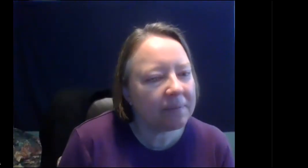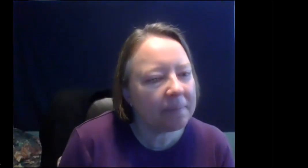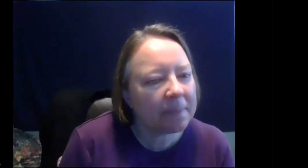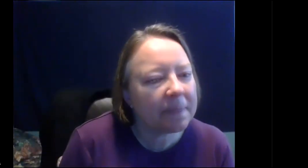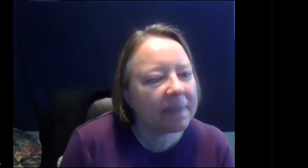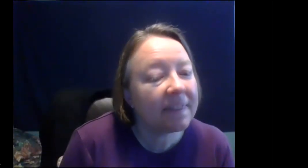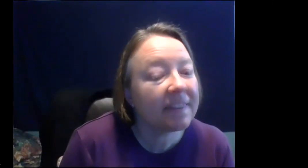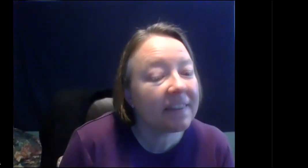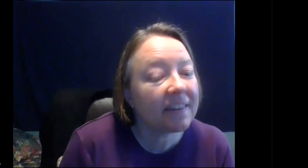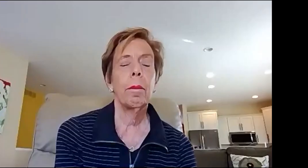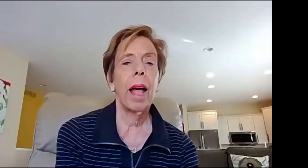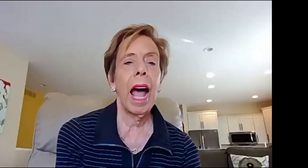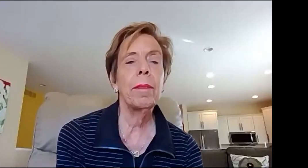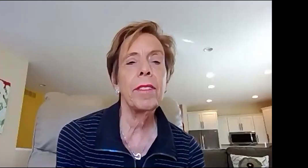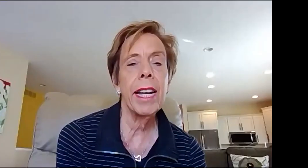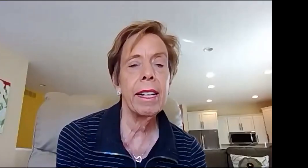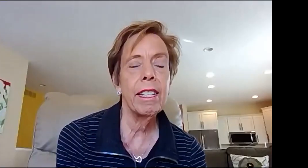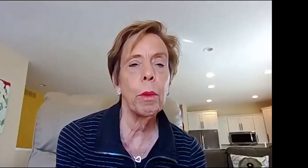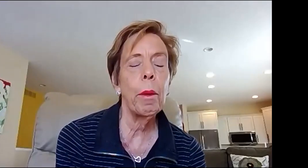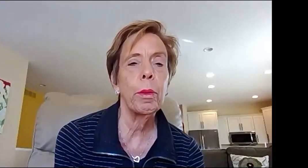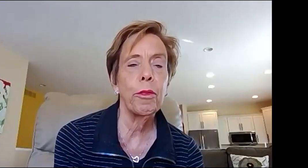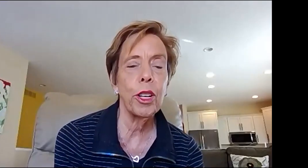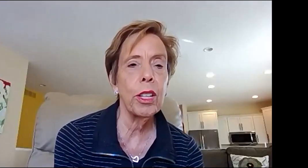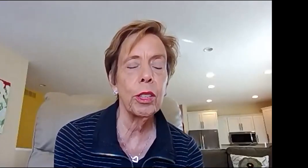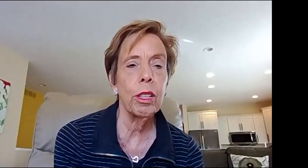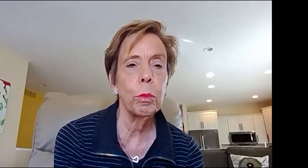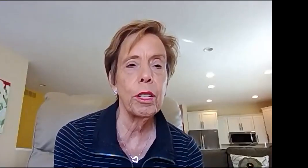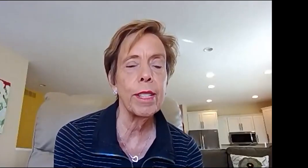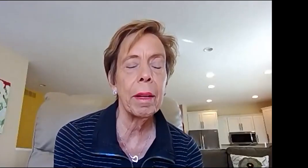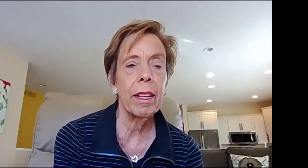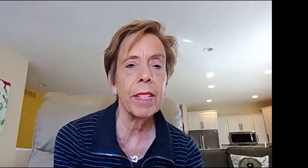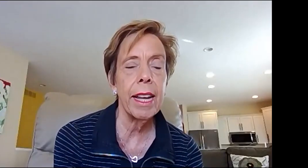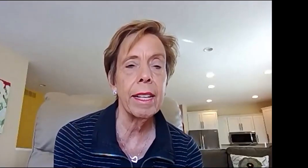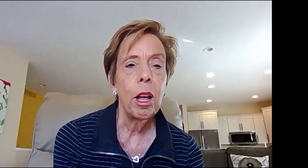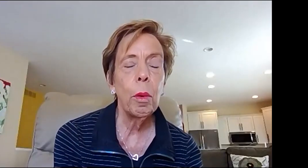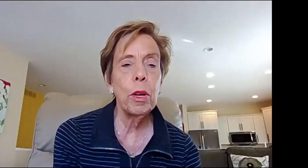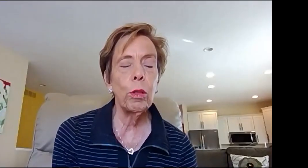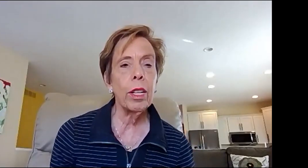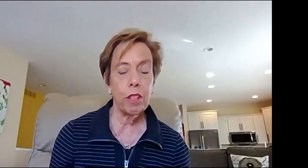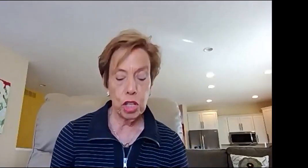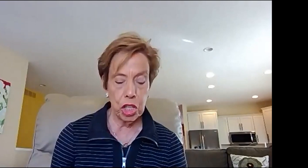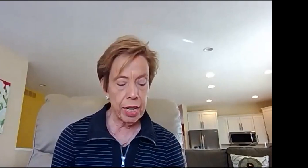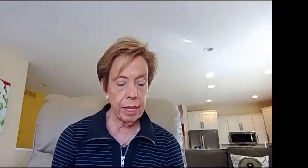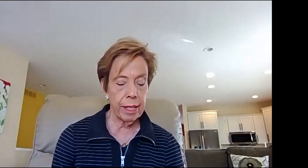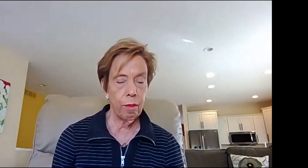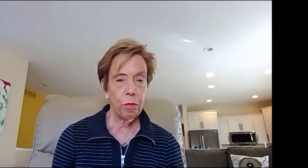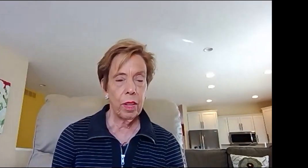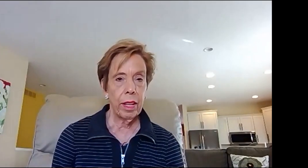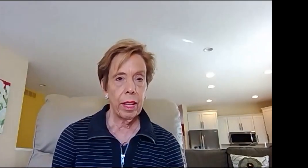me? Okay, I'm left-handed, so I would prefer to learn using my left hand. But when you look at the sheet,